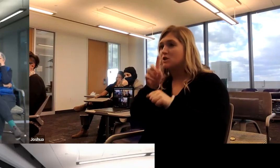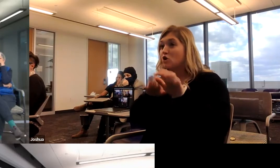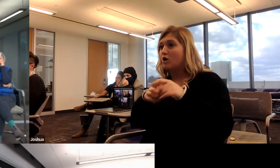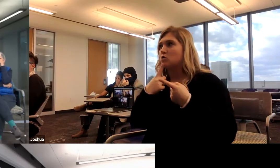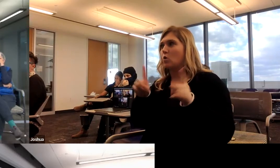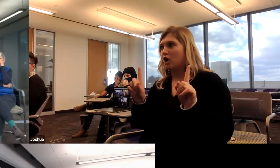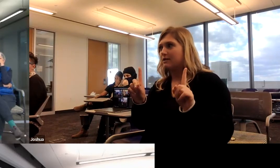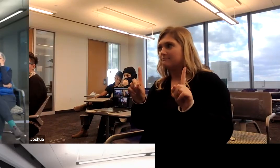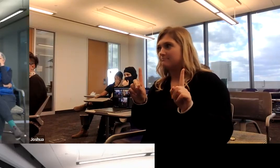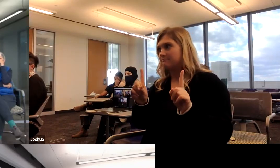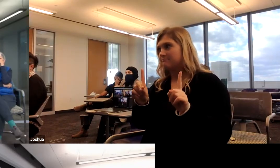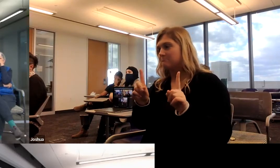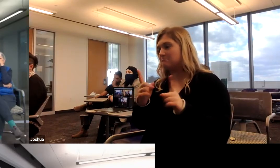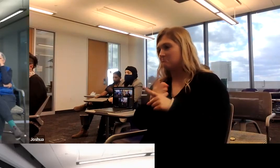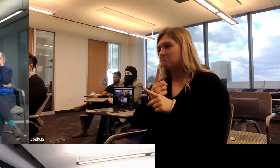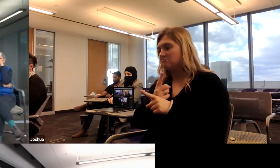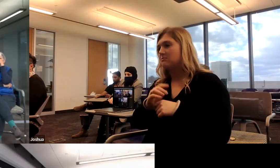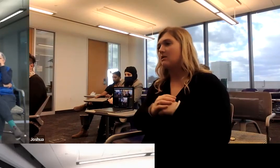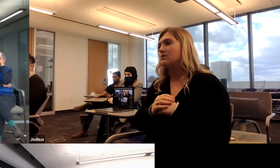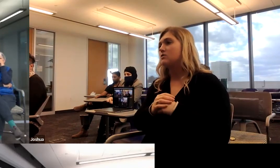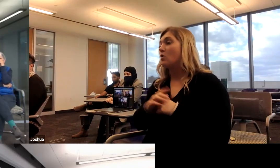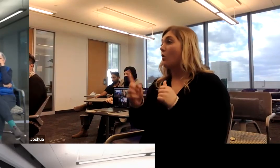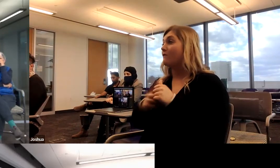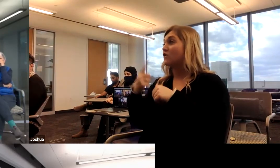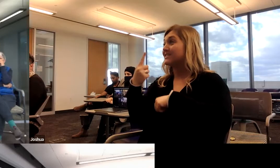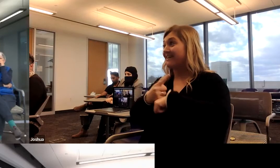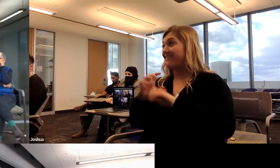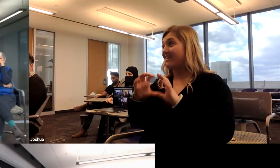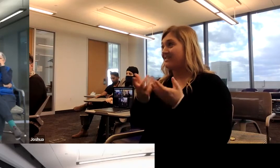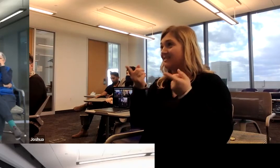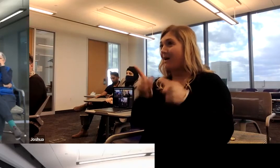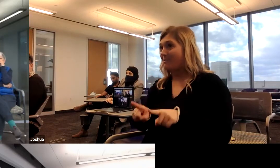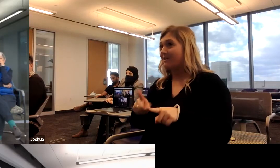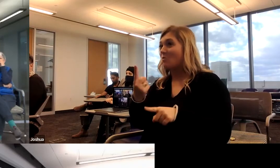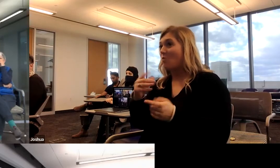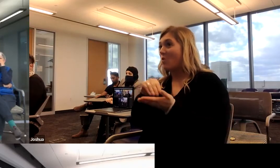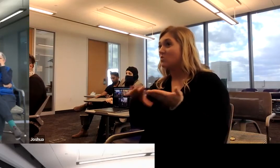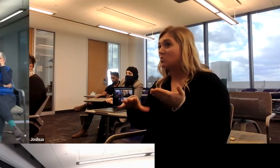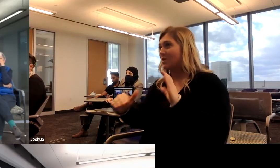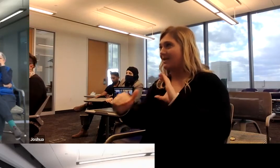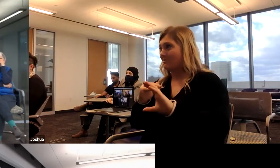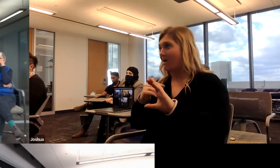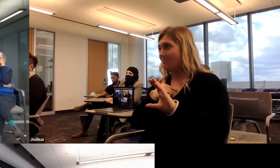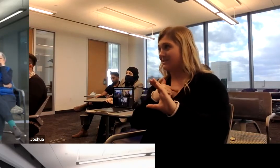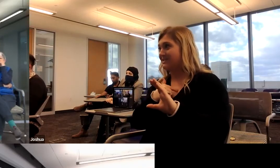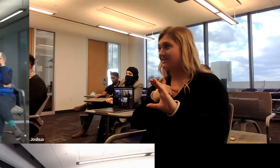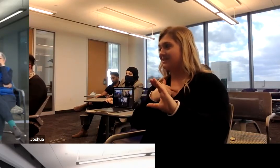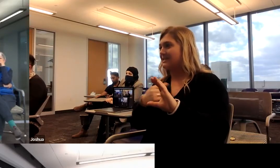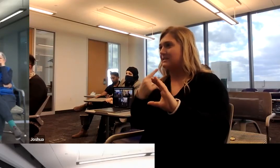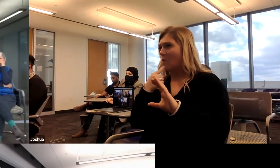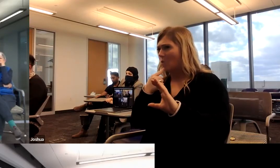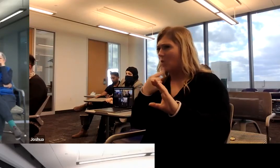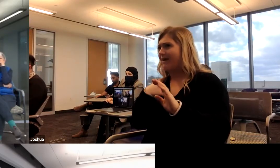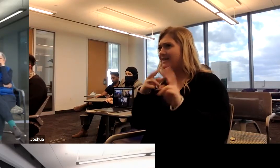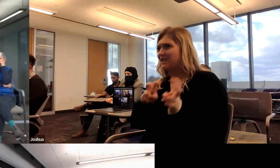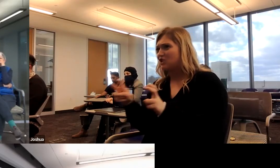is working correctly. So on the first day of one class, I did have a student email me to say there was